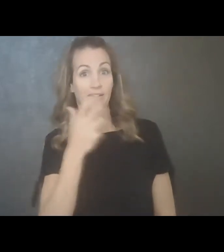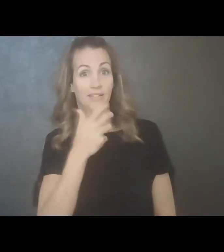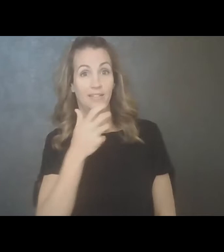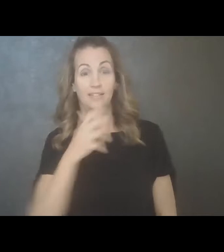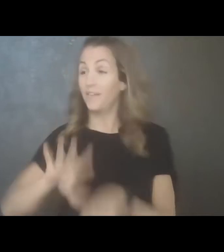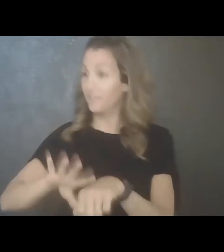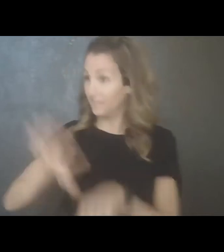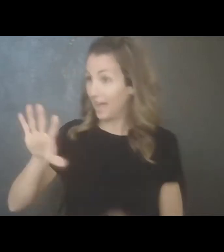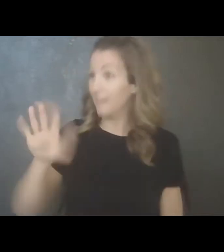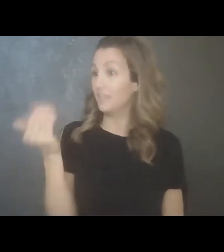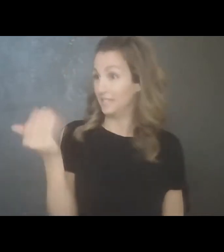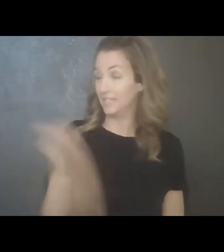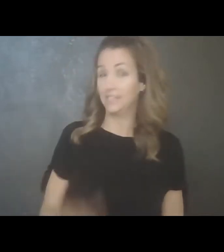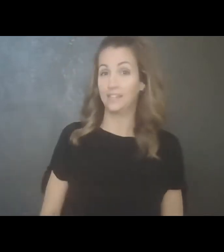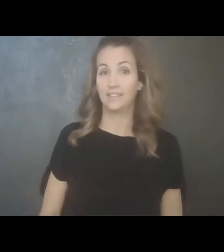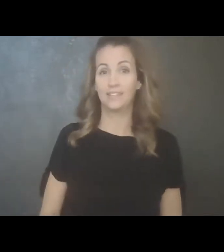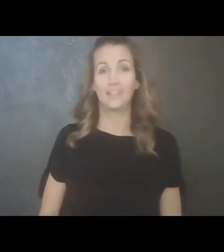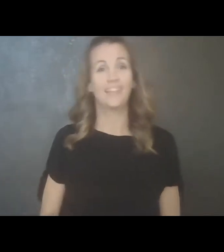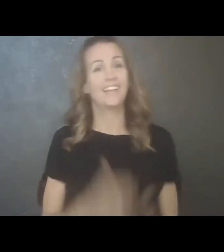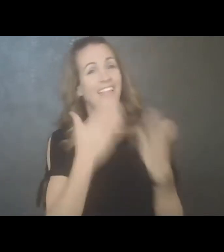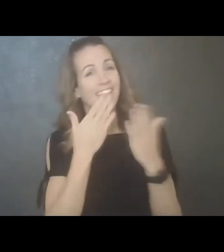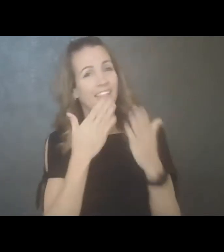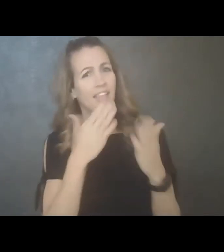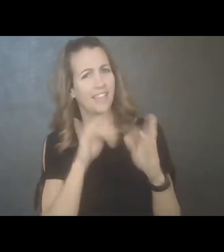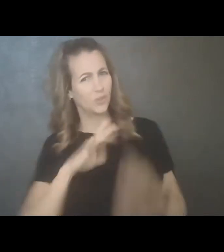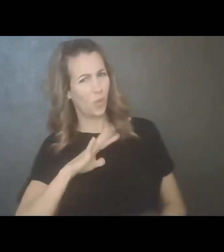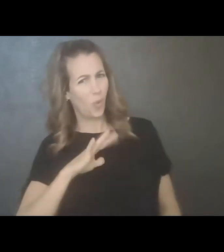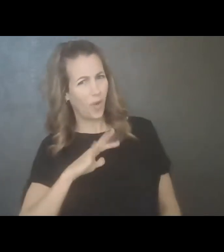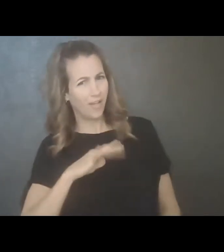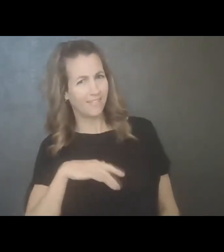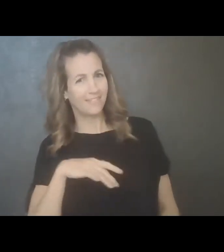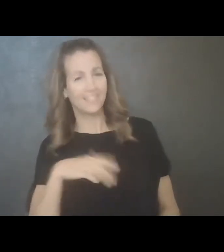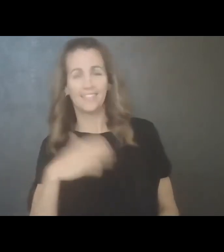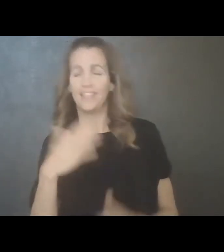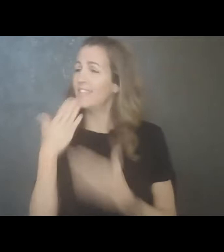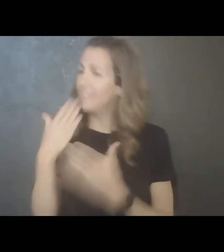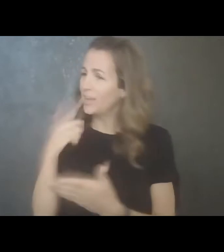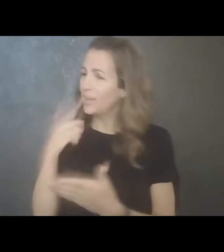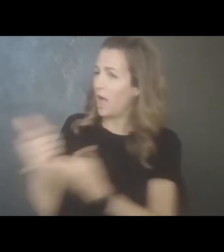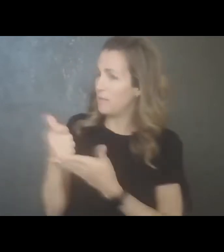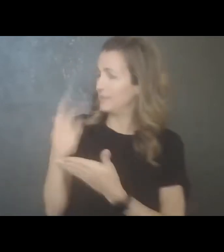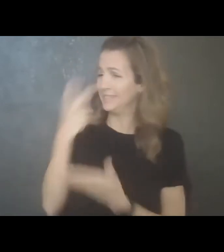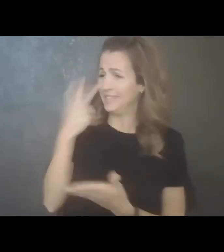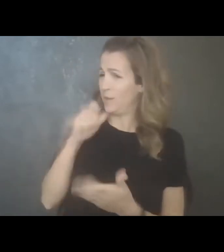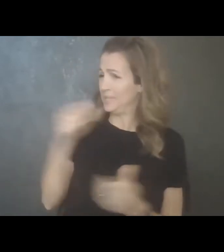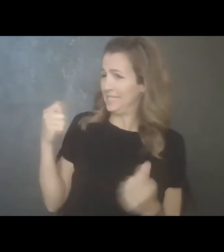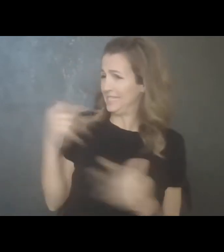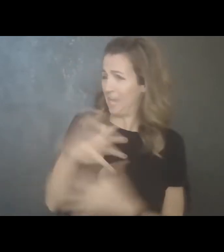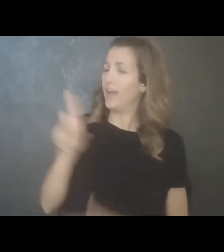5:15. Yeah. Thank you Very so much. cool. Thank you so Thank much, you. Ashley, for helping out. See, it's not that scary. I really do No. appreciate